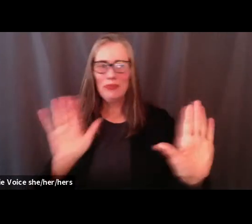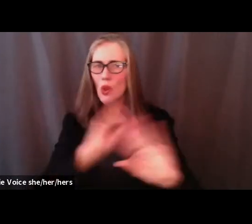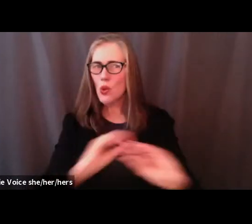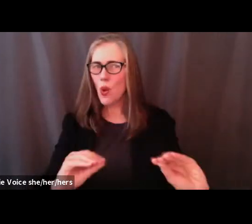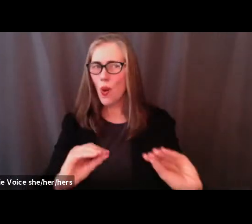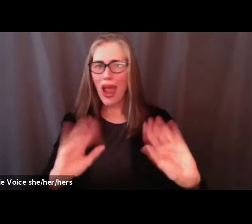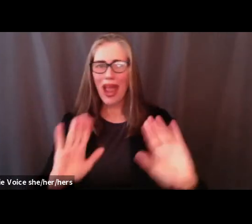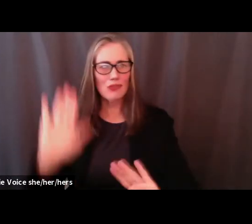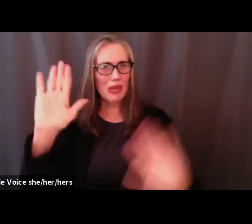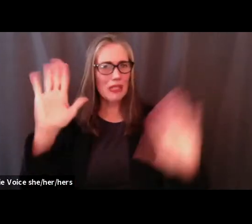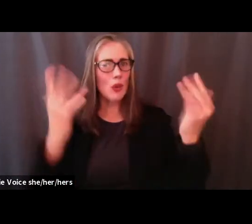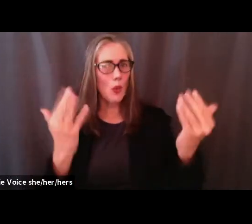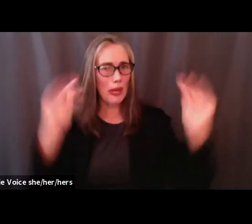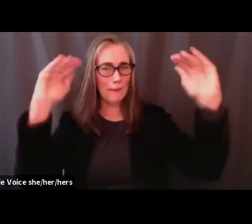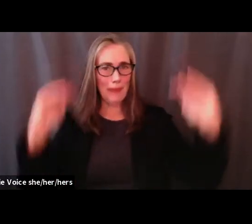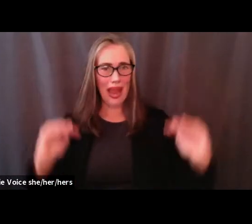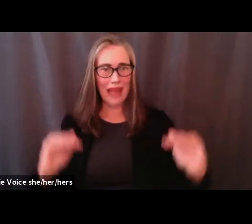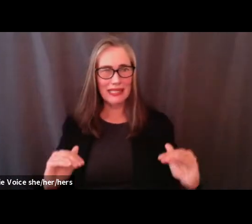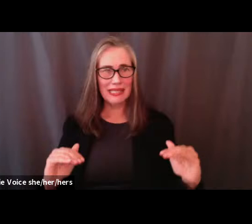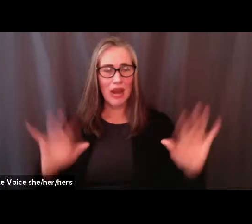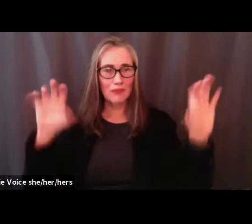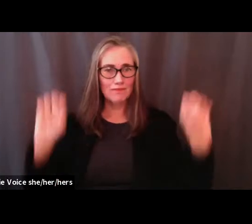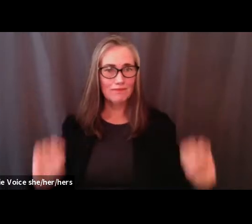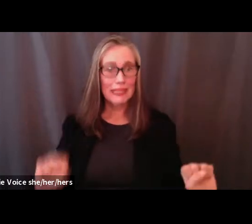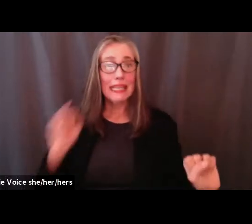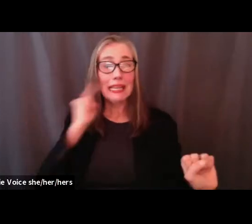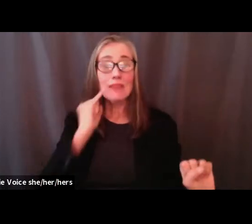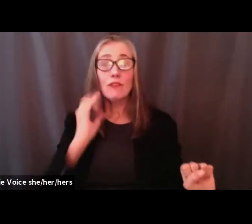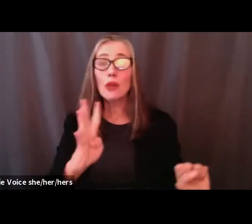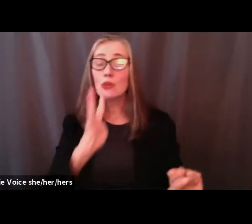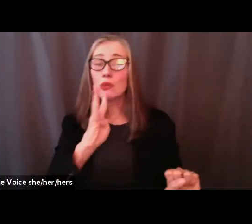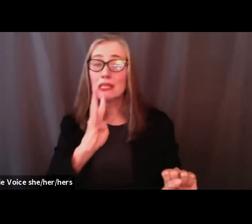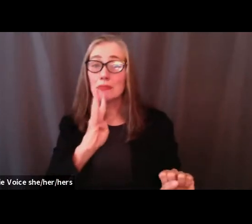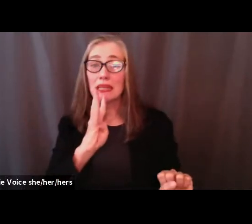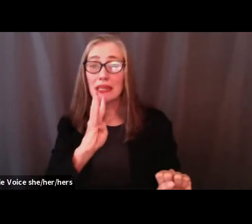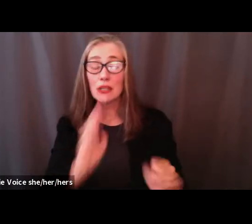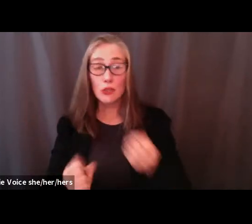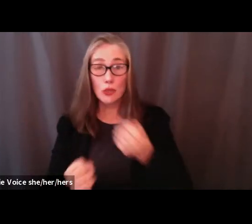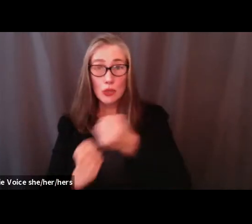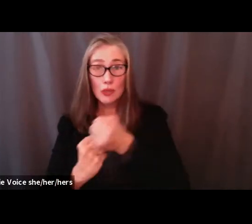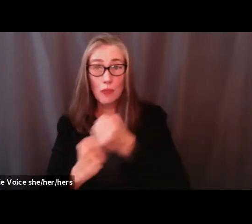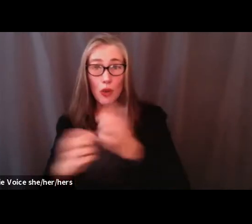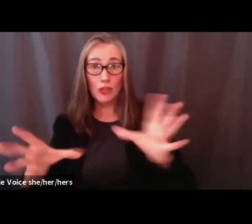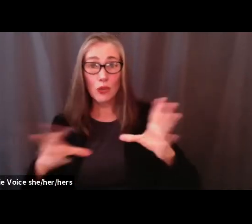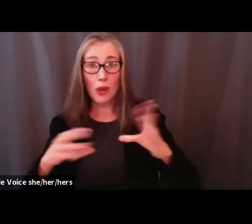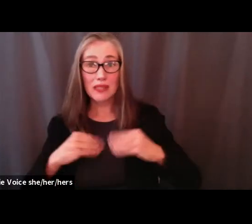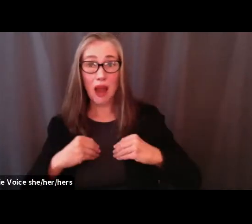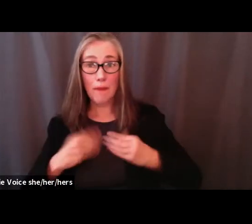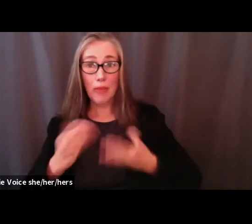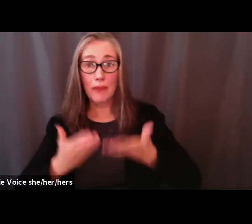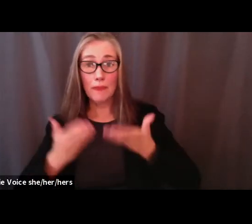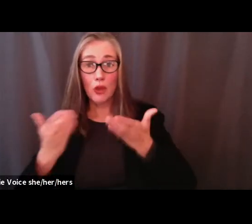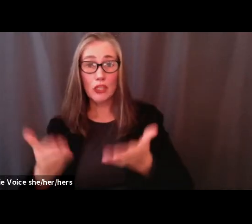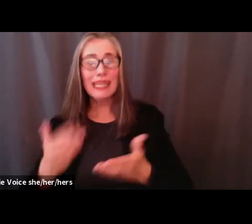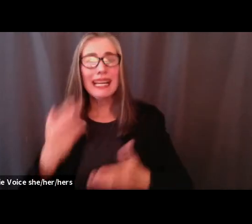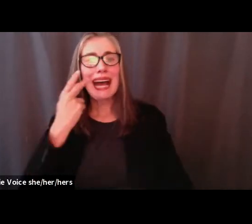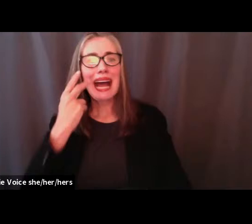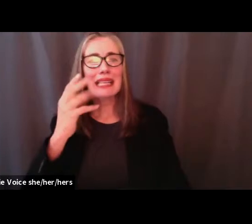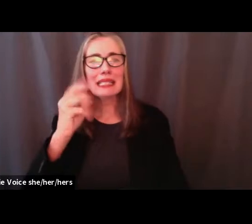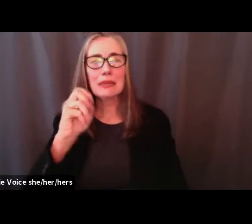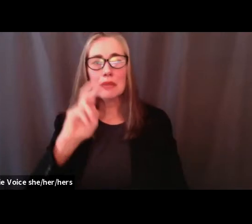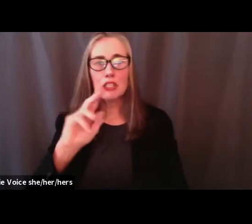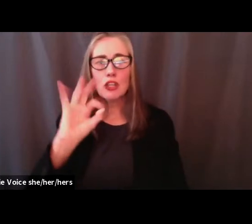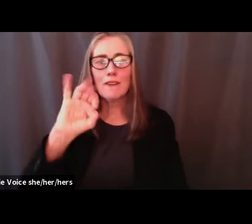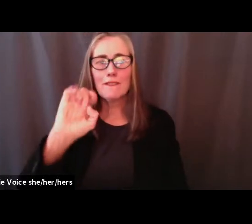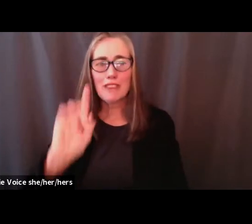Okay, those who would like to speak in favor of the motion to adopt, please raise your hand. I see Mr. Fink, Ms. Wishon,